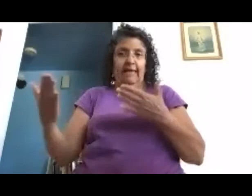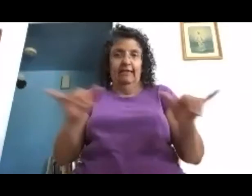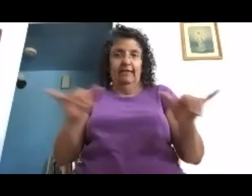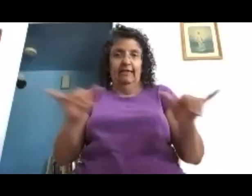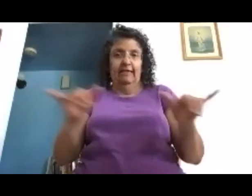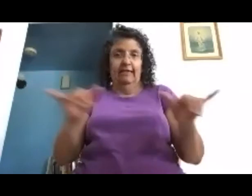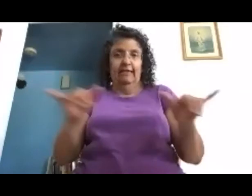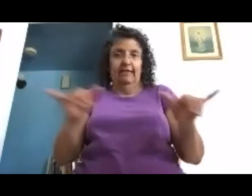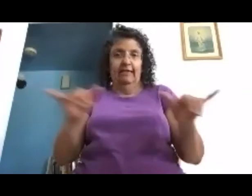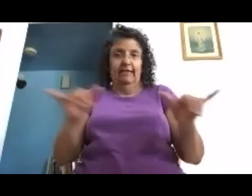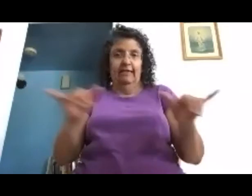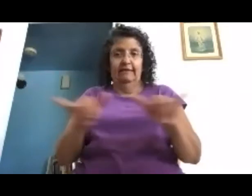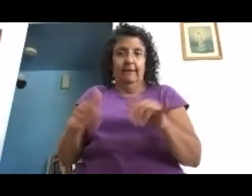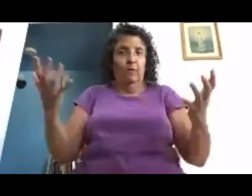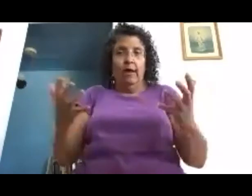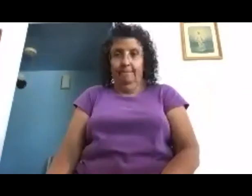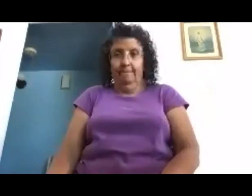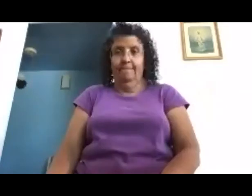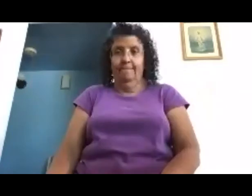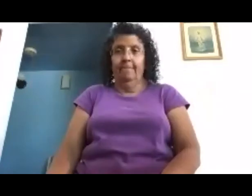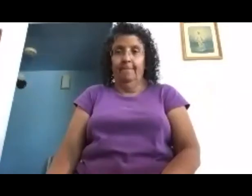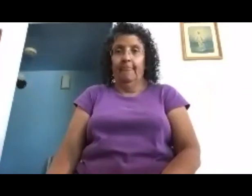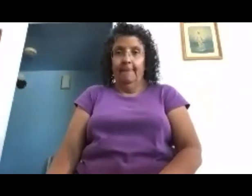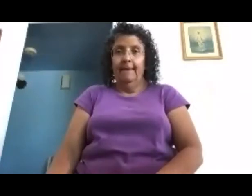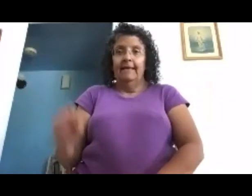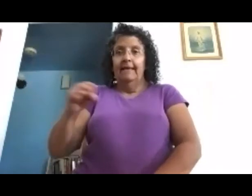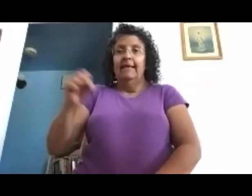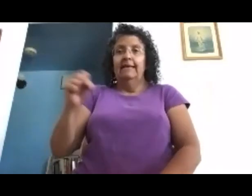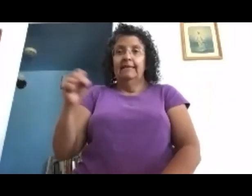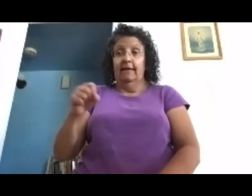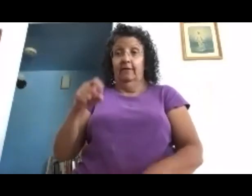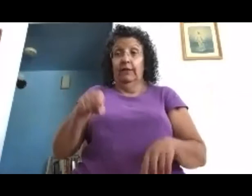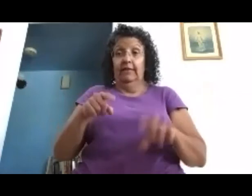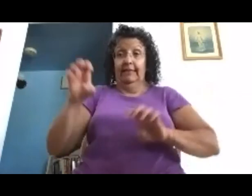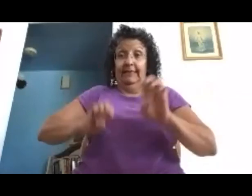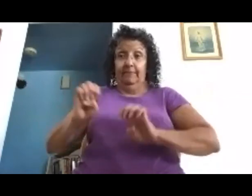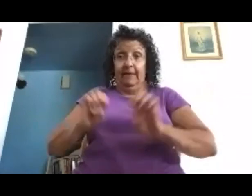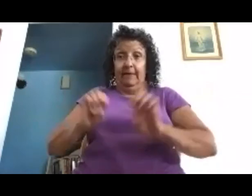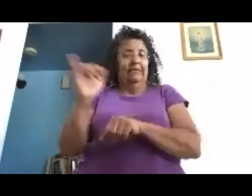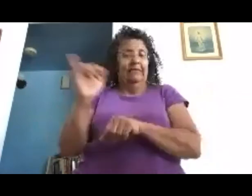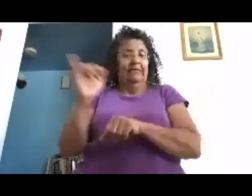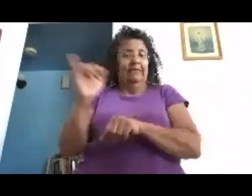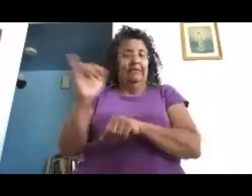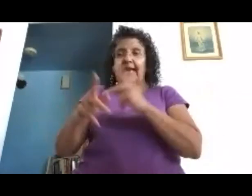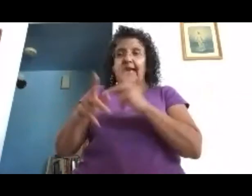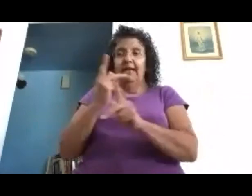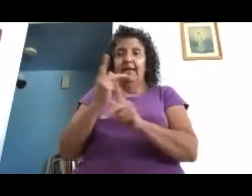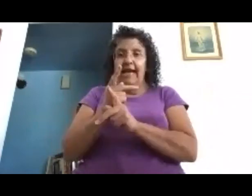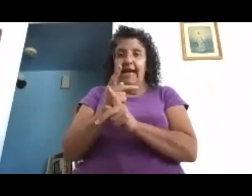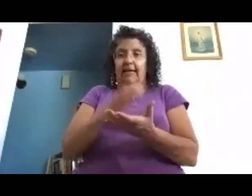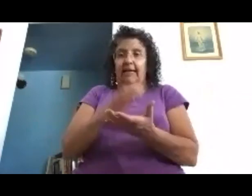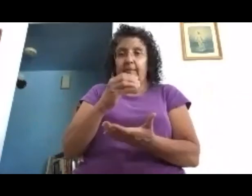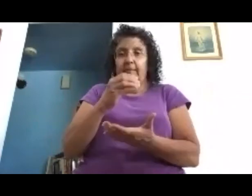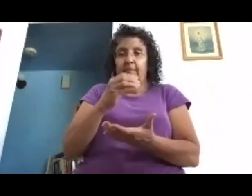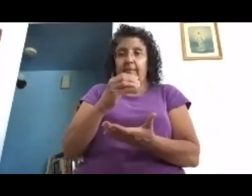Yeah, so for this experiment, I used the same kinds of pots. I used the same kind of soil